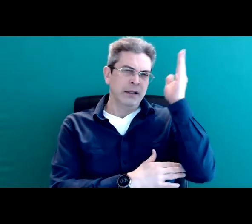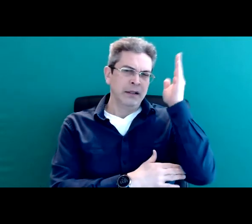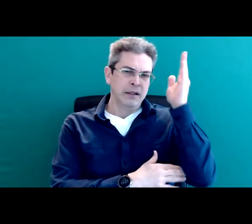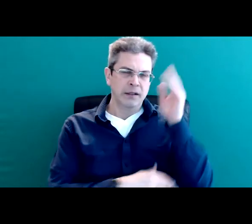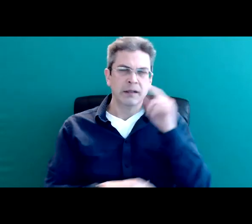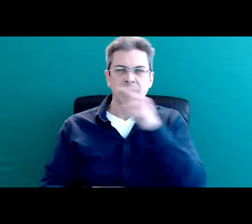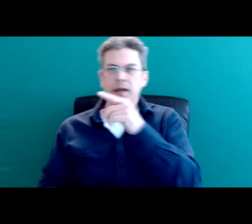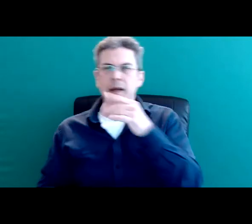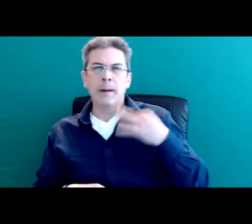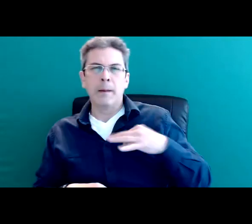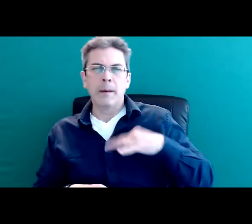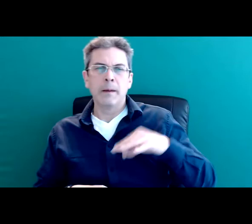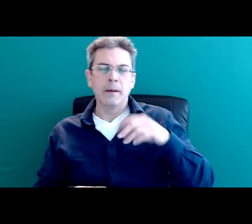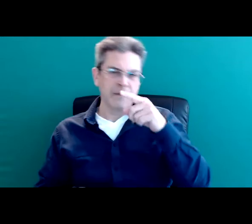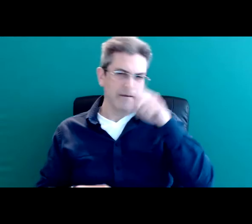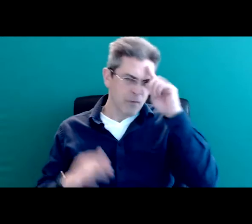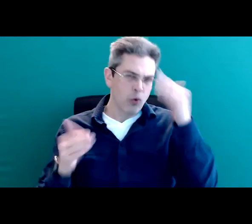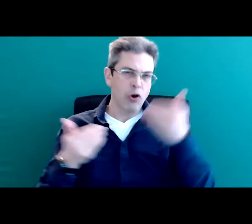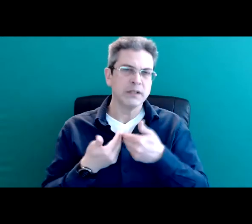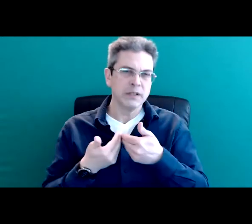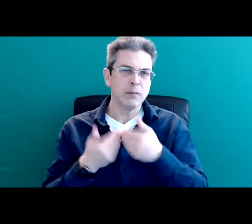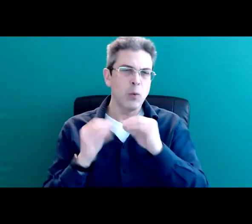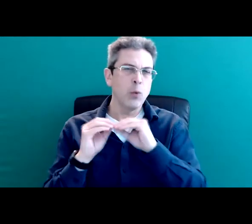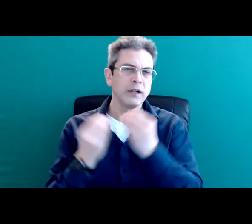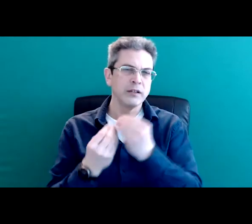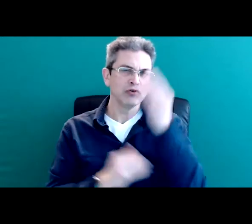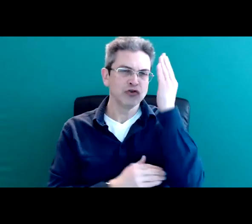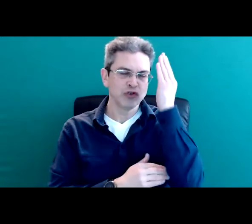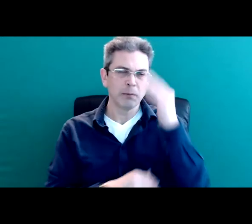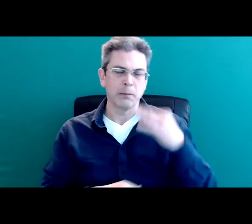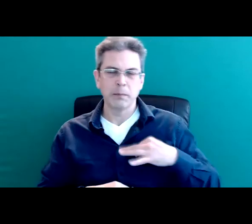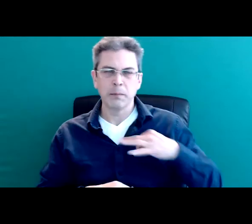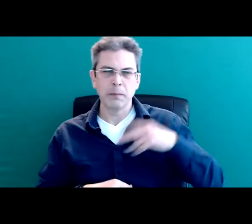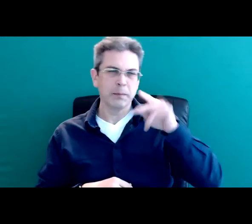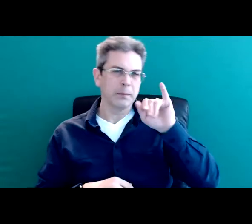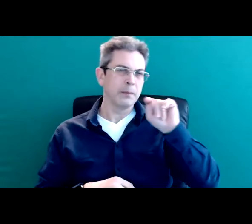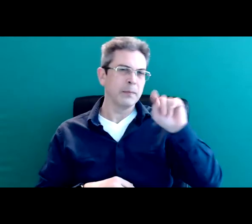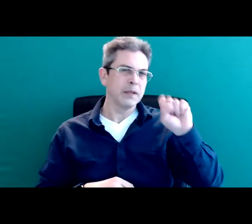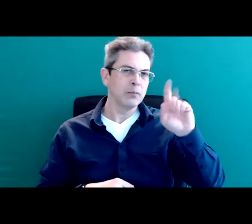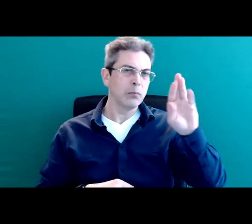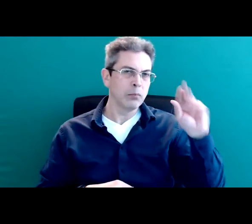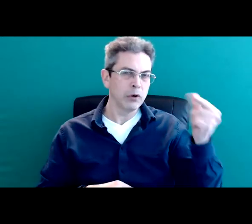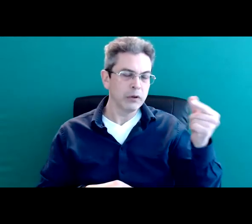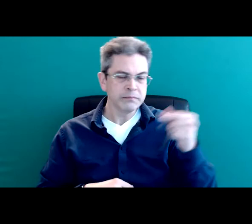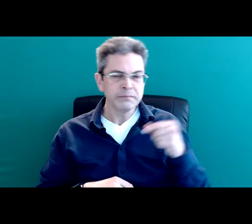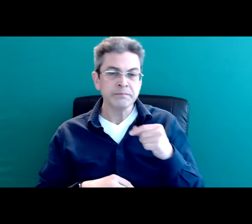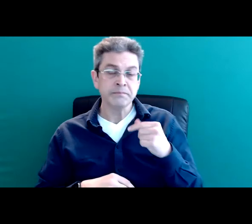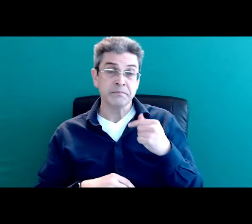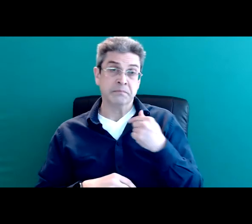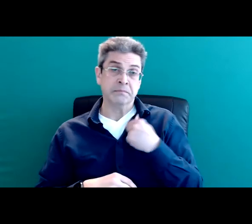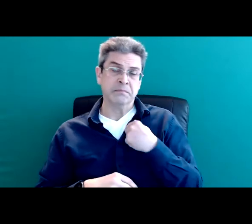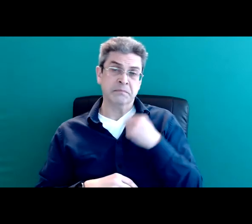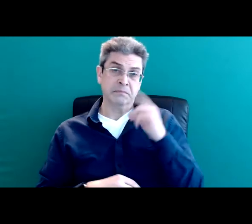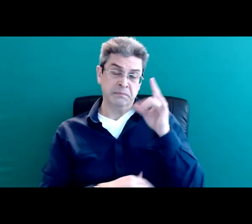chapter of an autism organization. And I really, when I was writing the speech, I had to ask